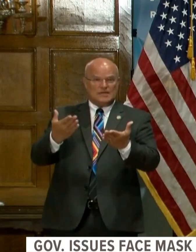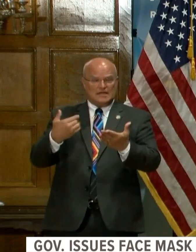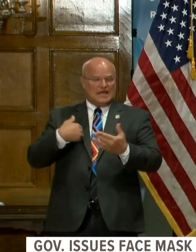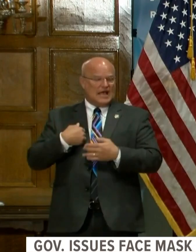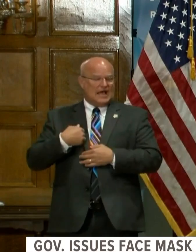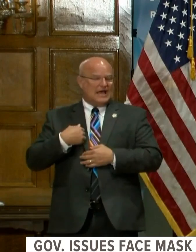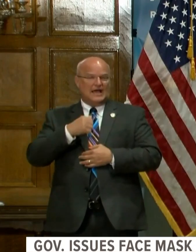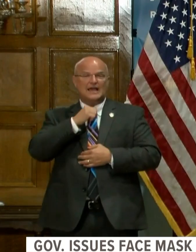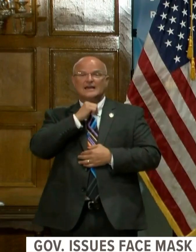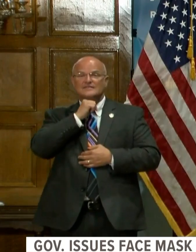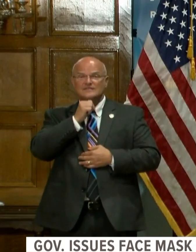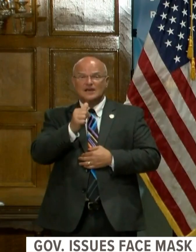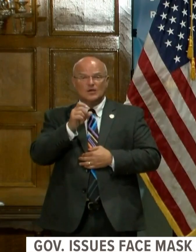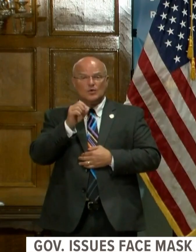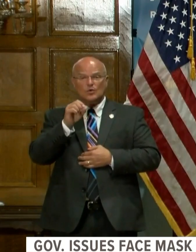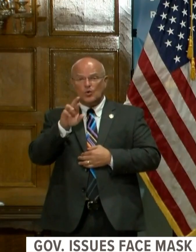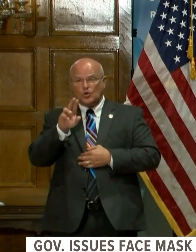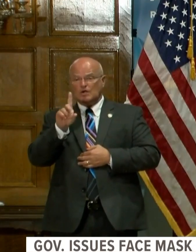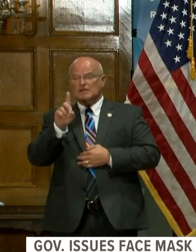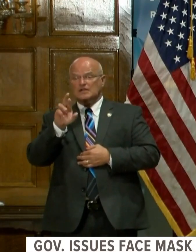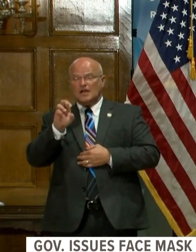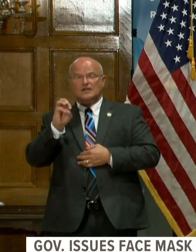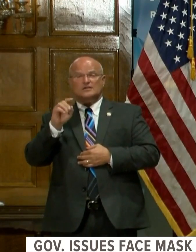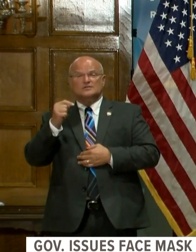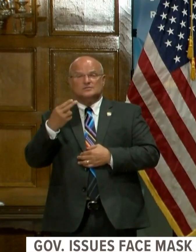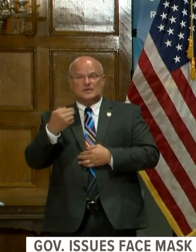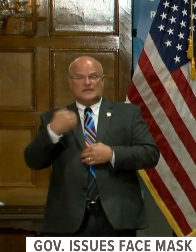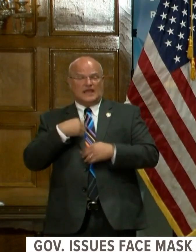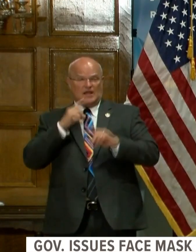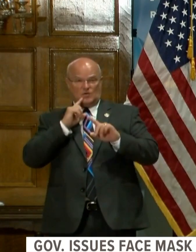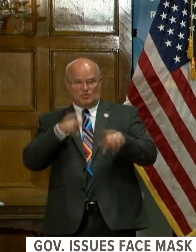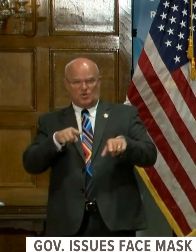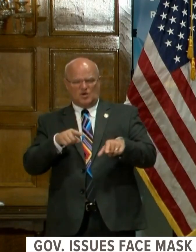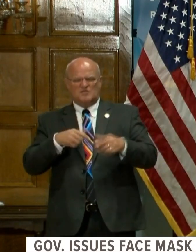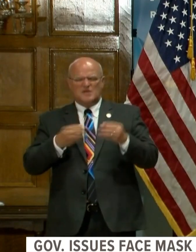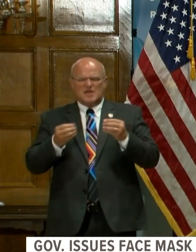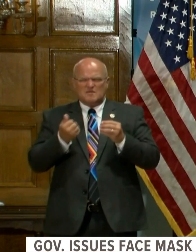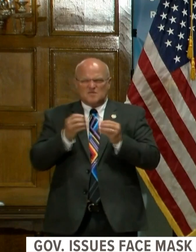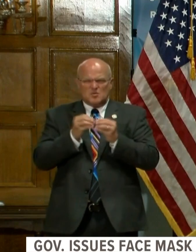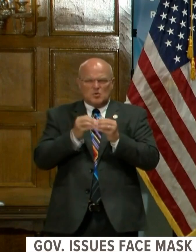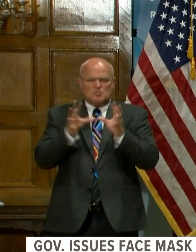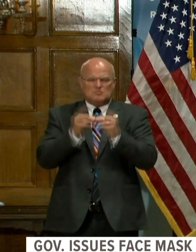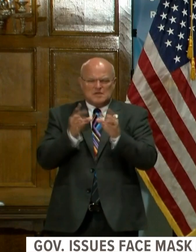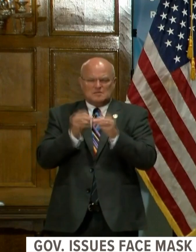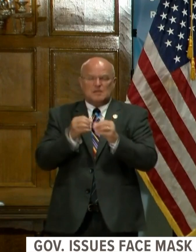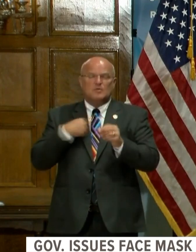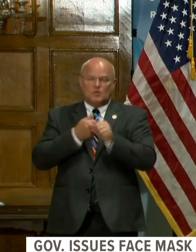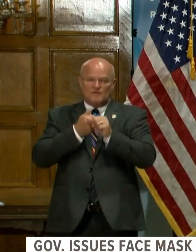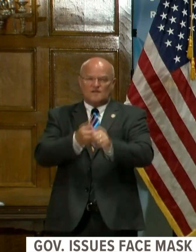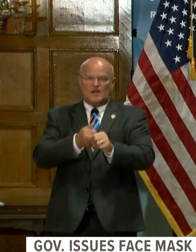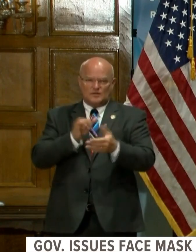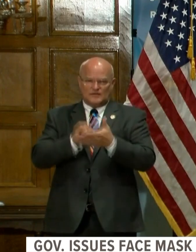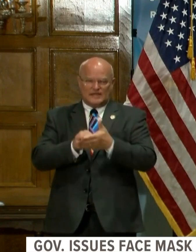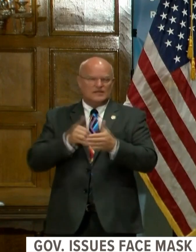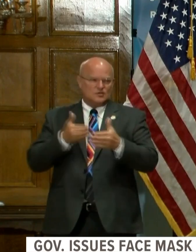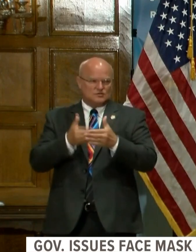have not, nor has Dr. Smith, had a report from them. I suspect it will take a couple of more meetings, but we are following that